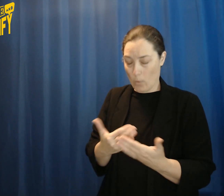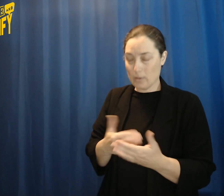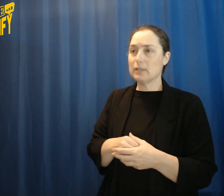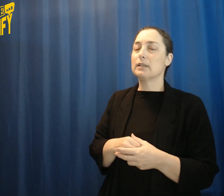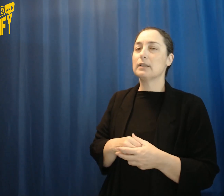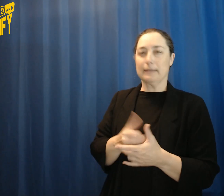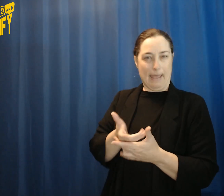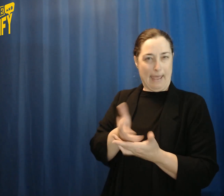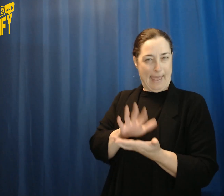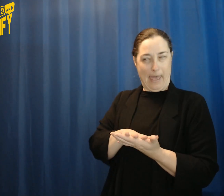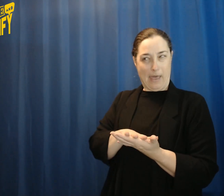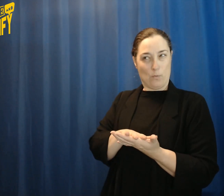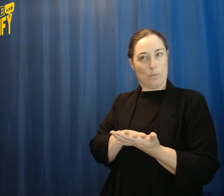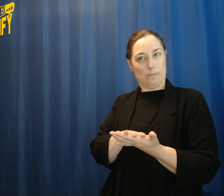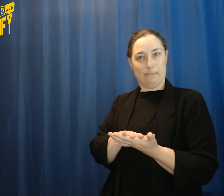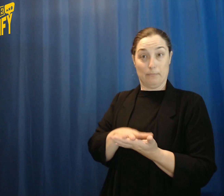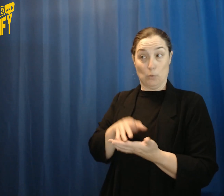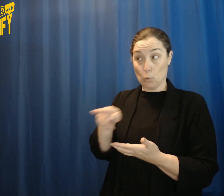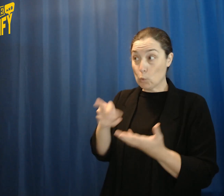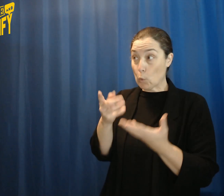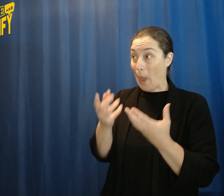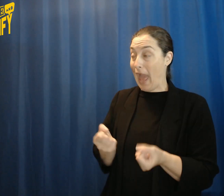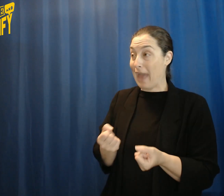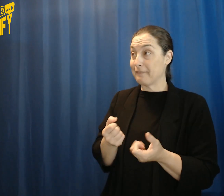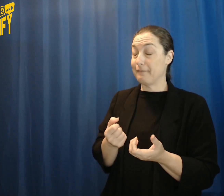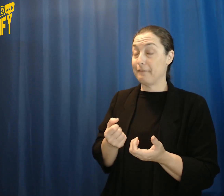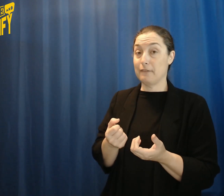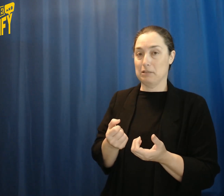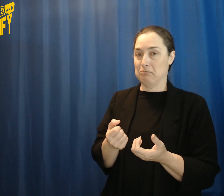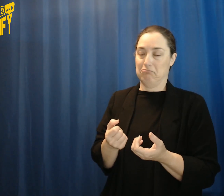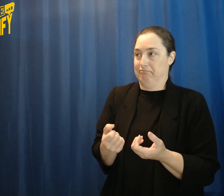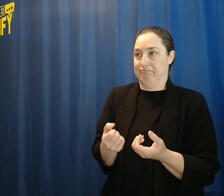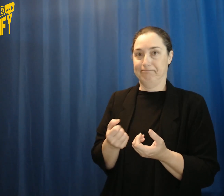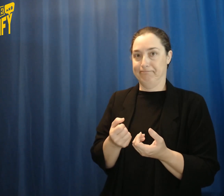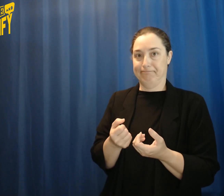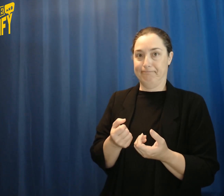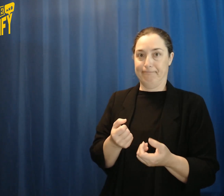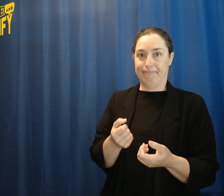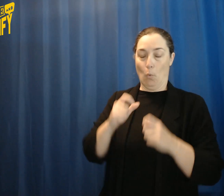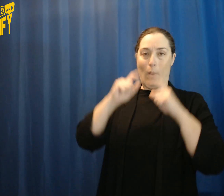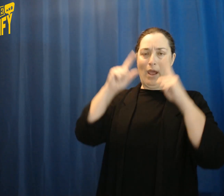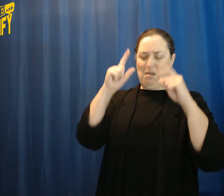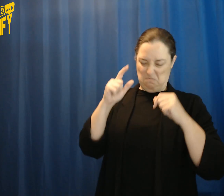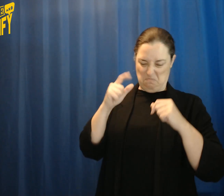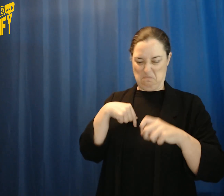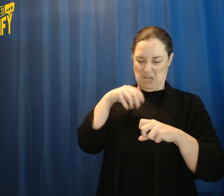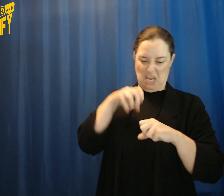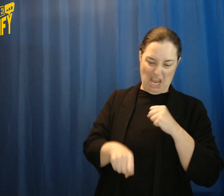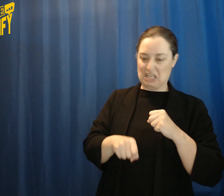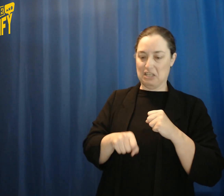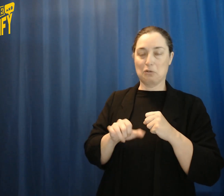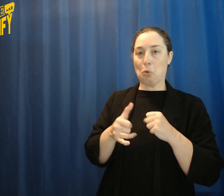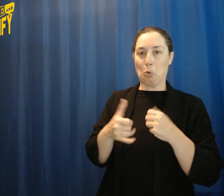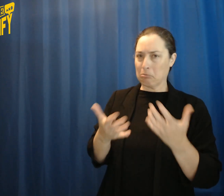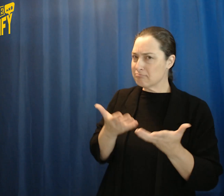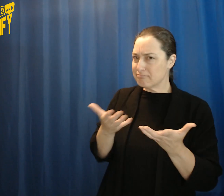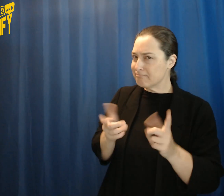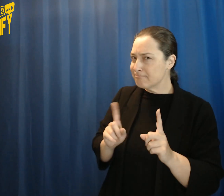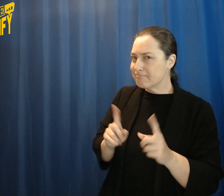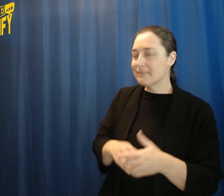you. Like, do you have days of going, I hate this, or are you kind of just get on with it? So the way I